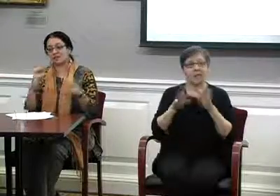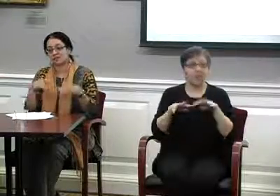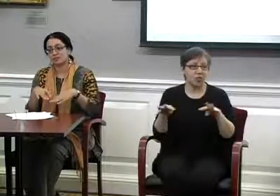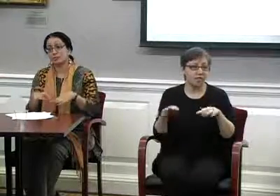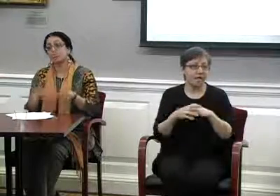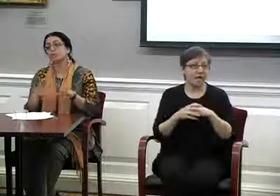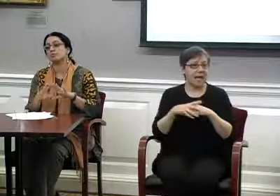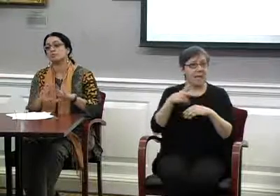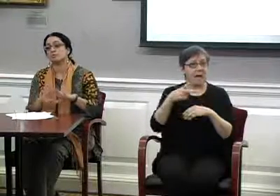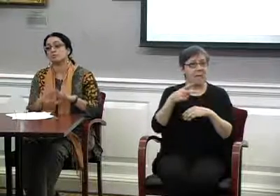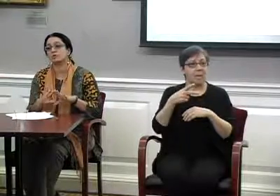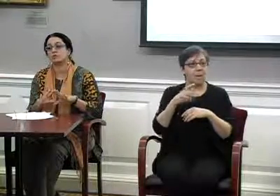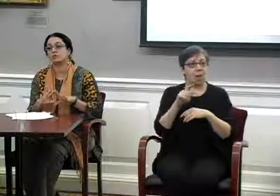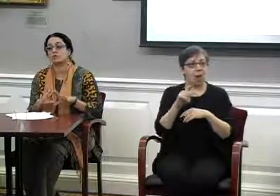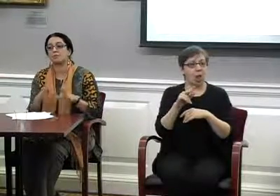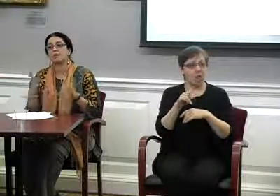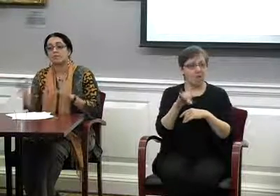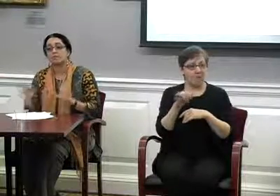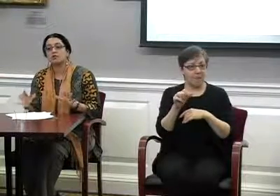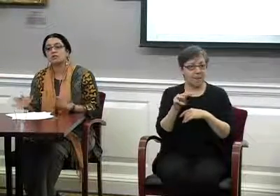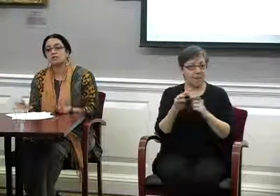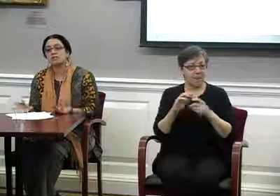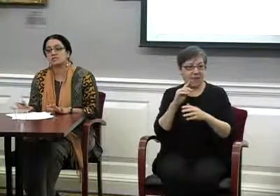then kind of bringing in